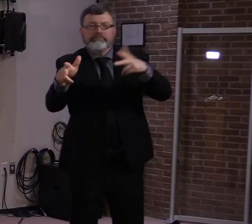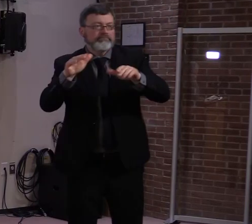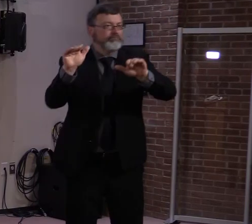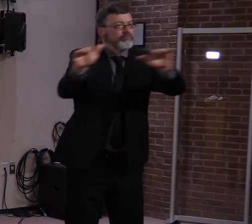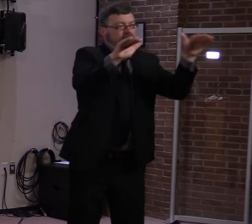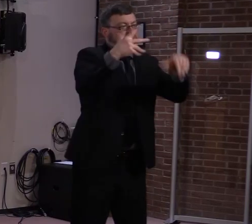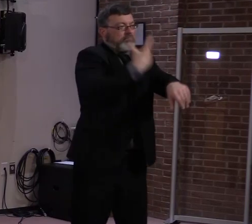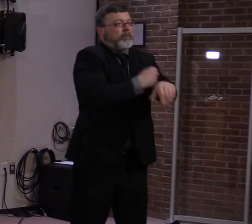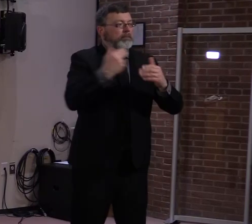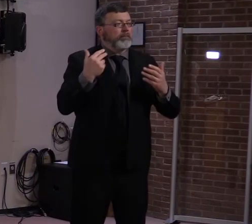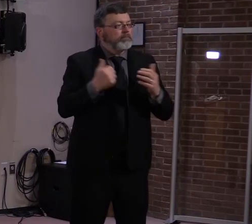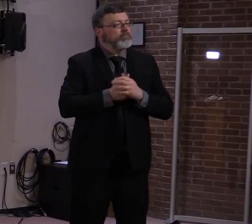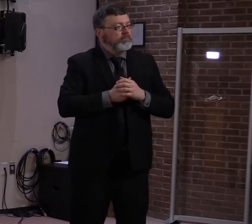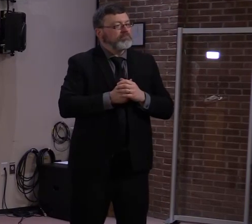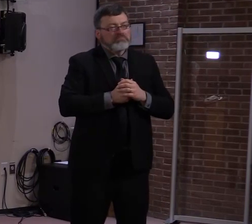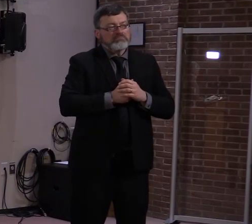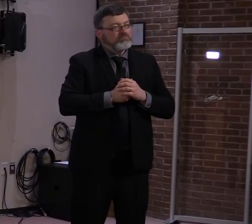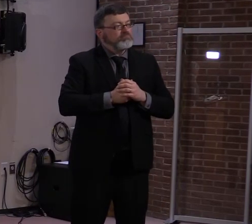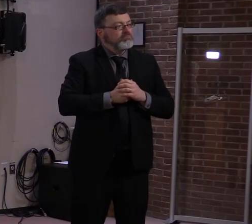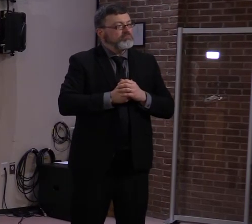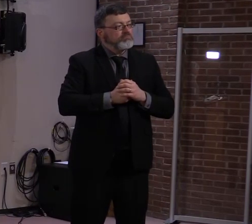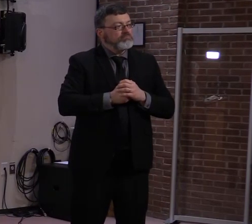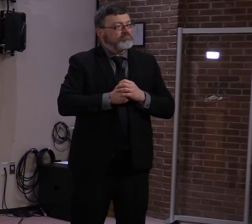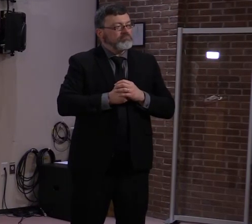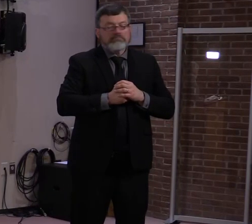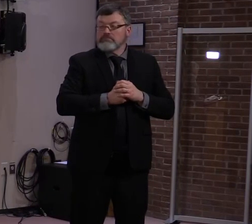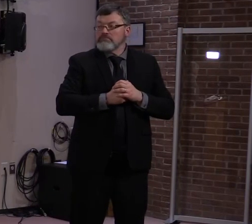various areas that we can go for